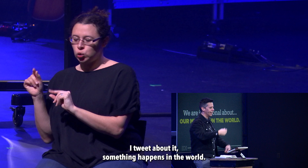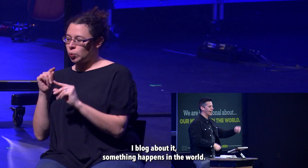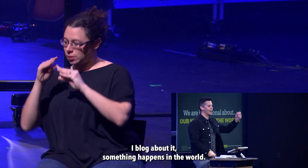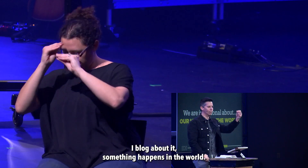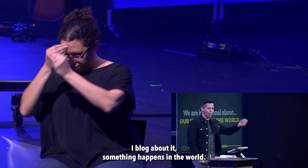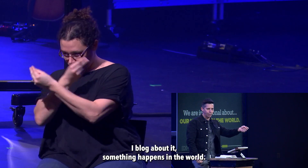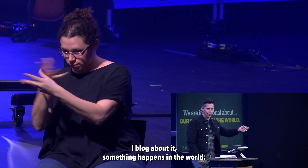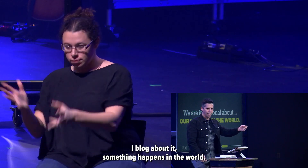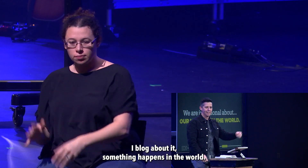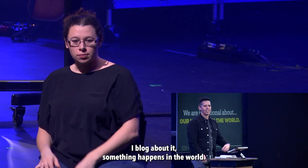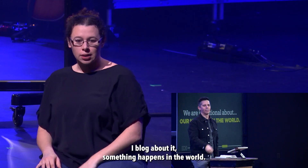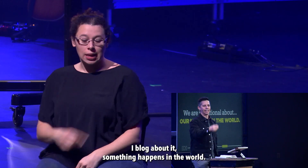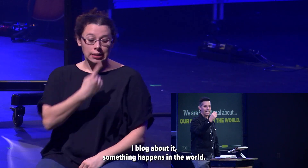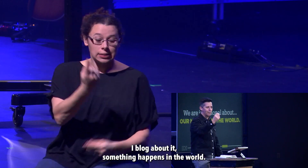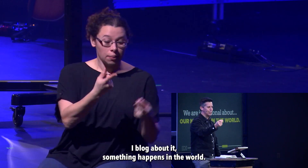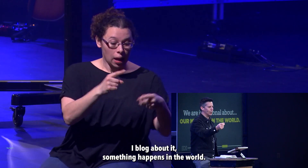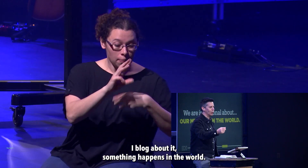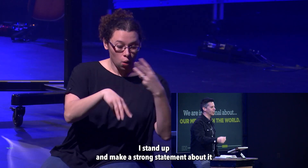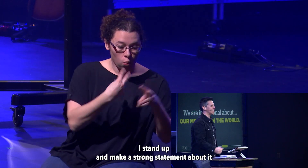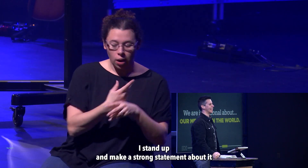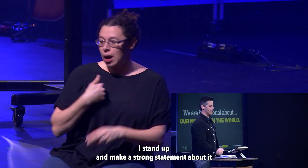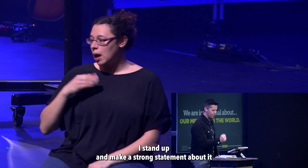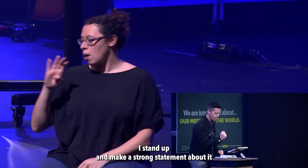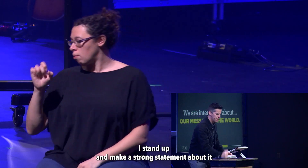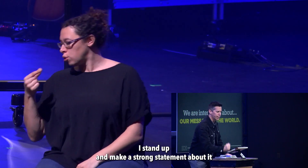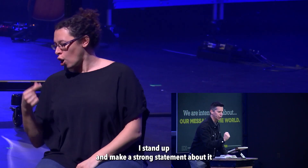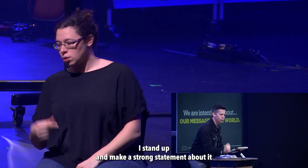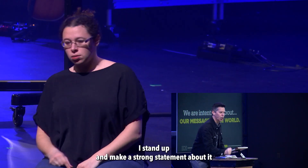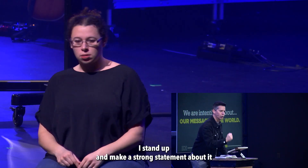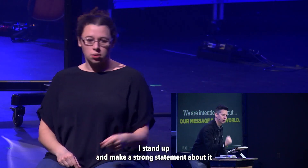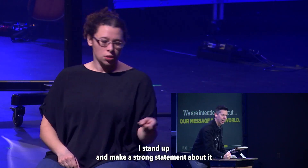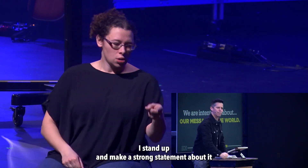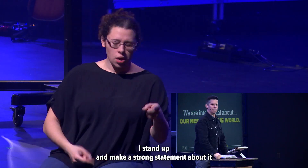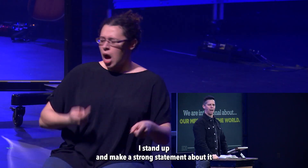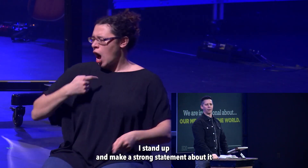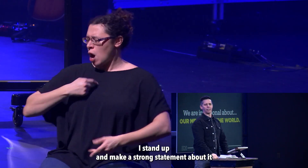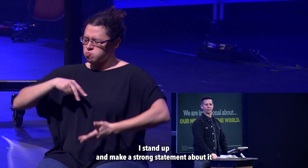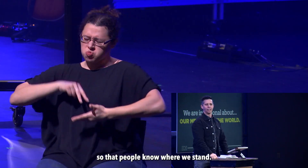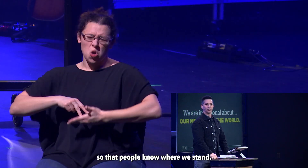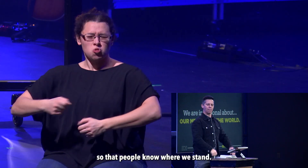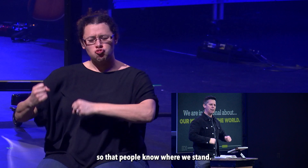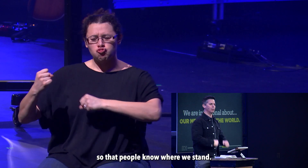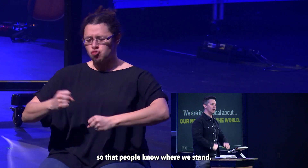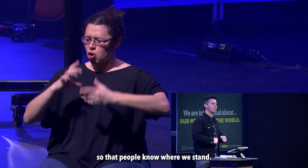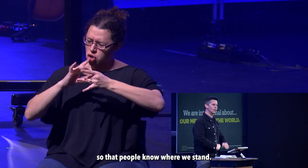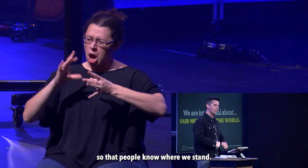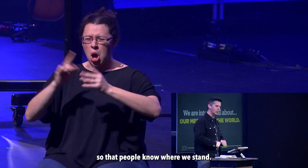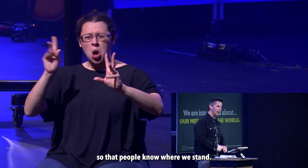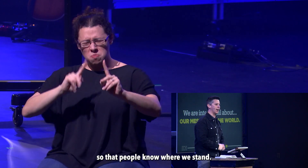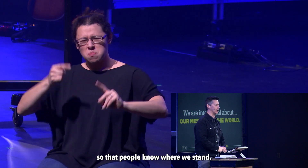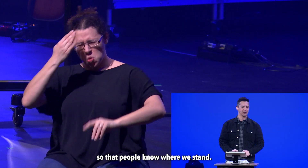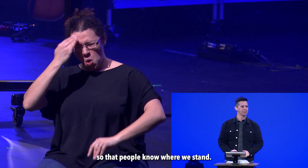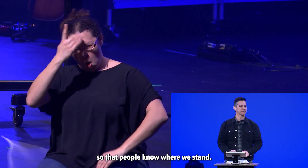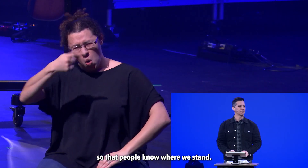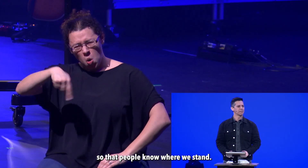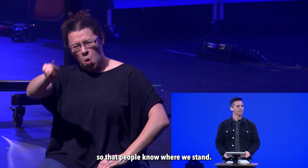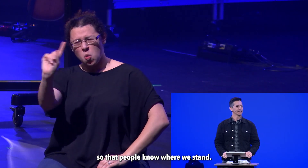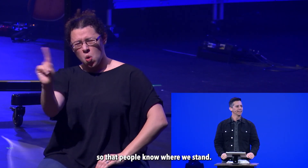in the world, I blog about it. Something happens in the world, I stand up and make a strong statement about it so that people know where we